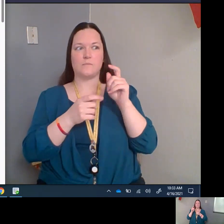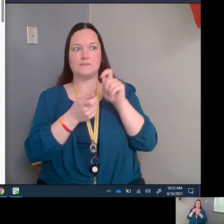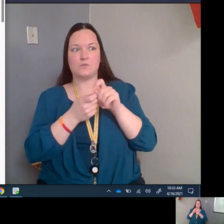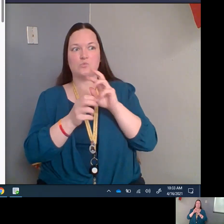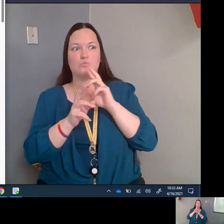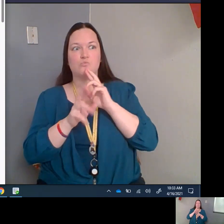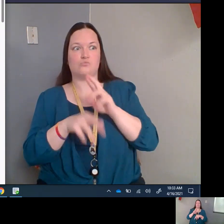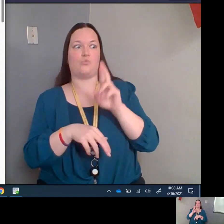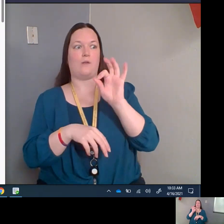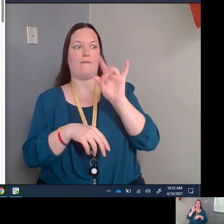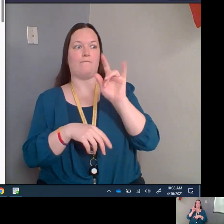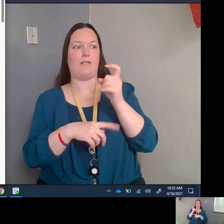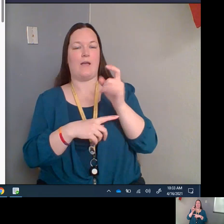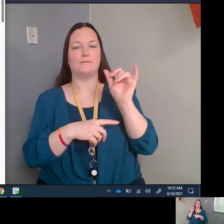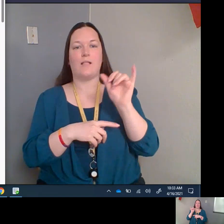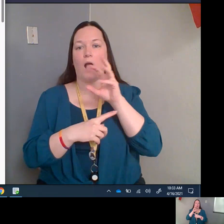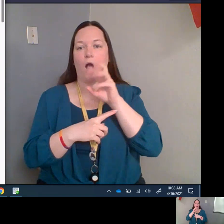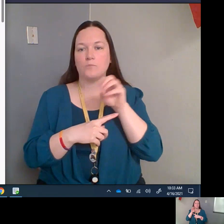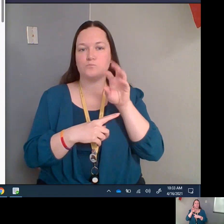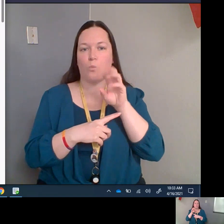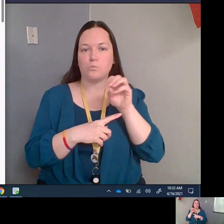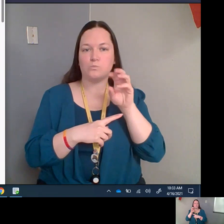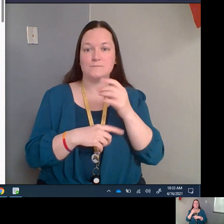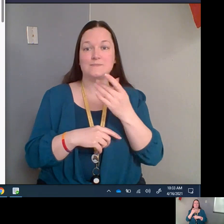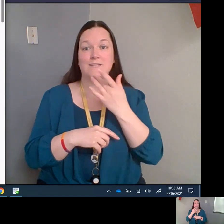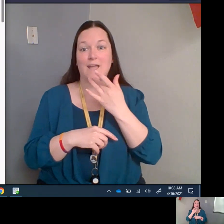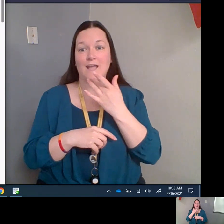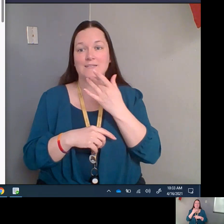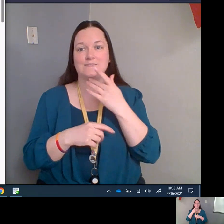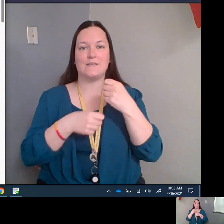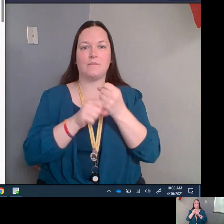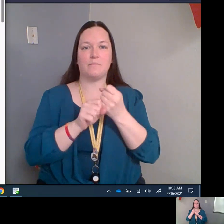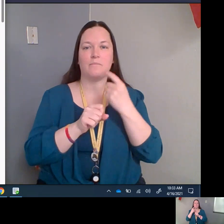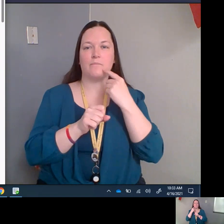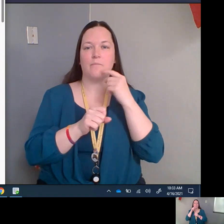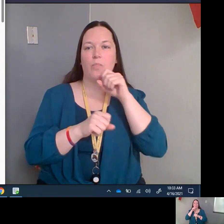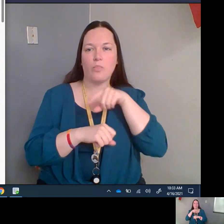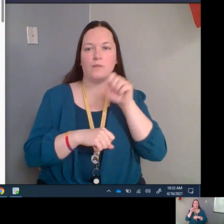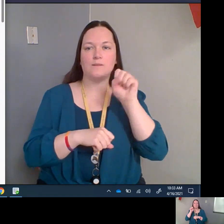reflex actions such as chewing, tasting, and saliva production.